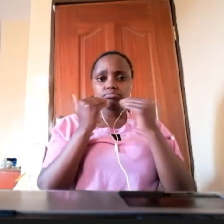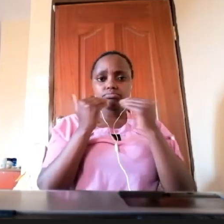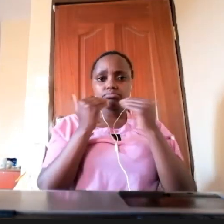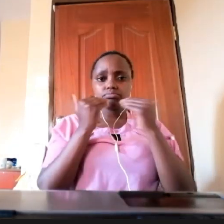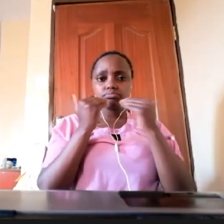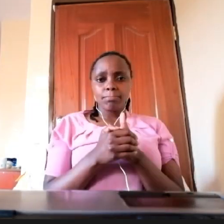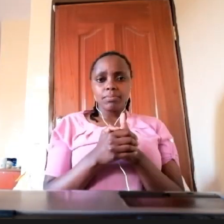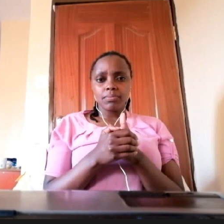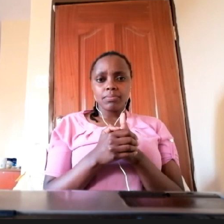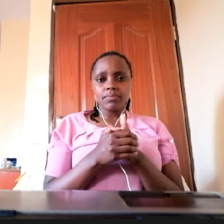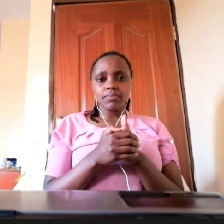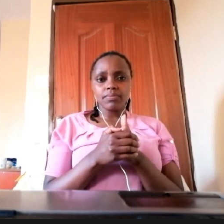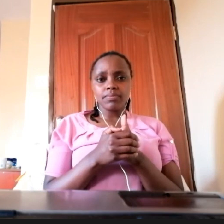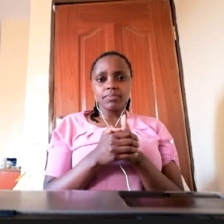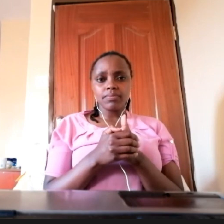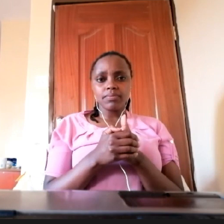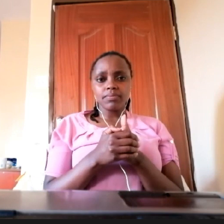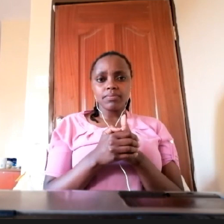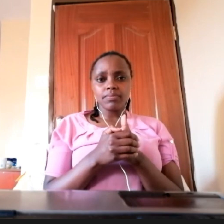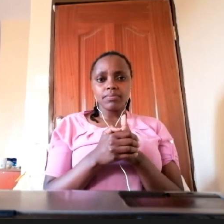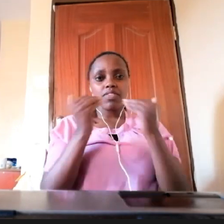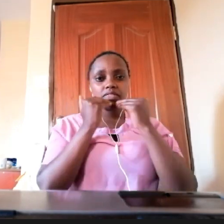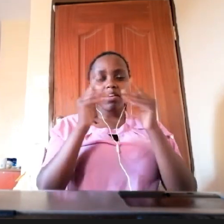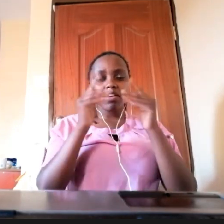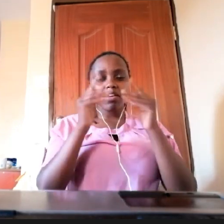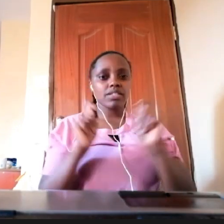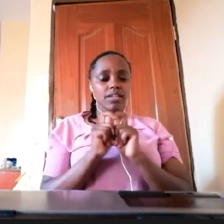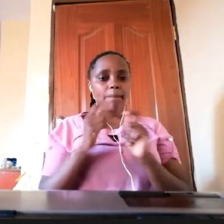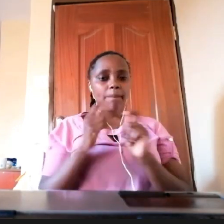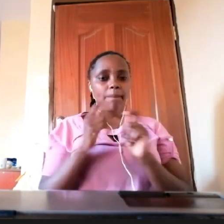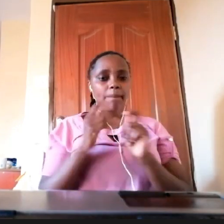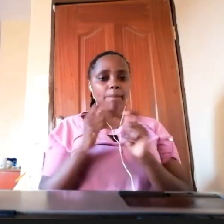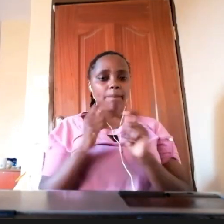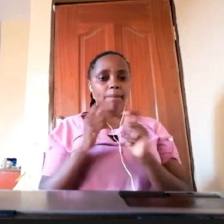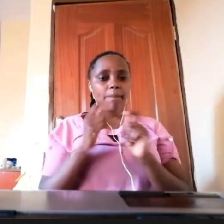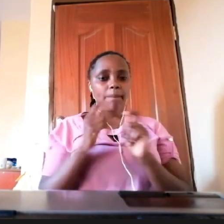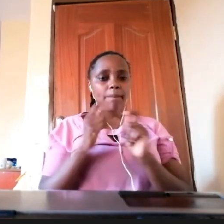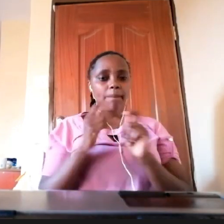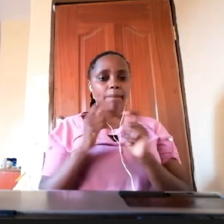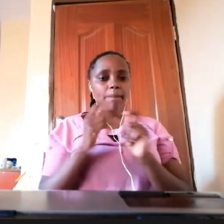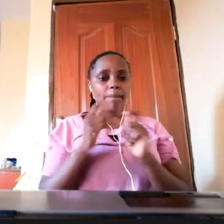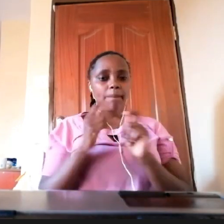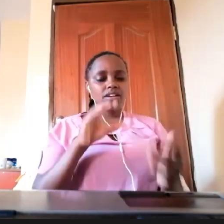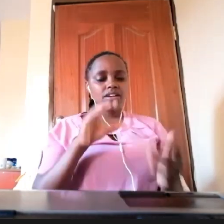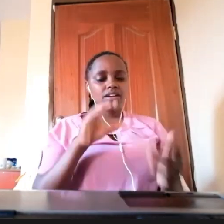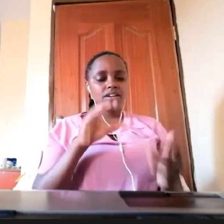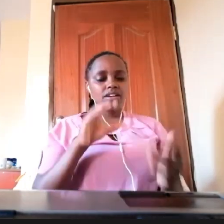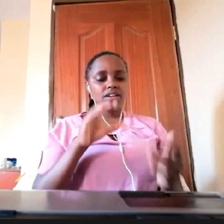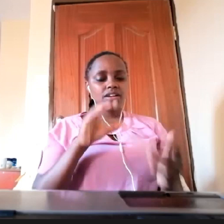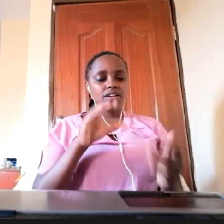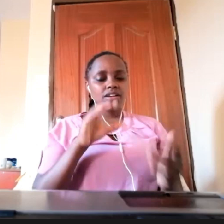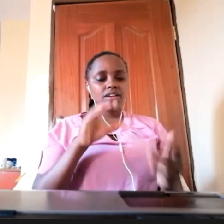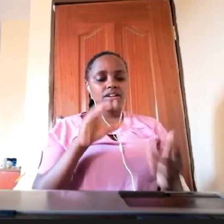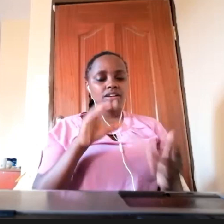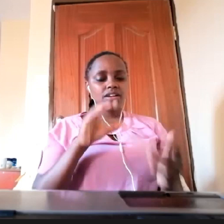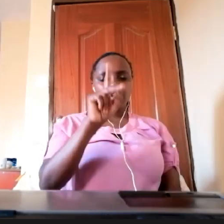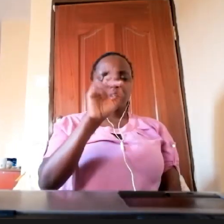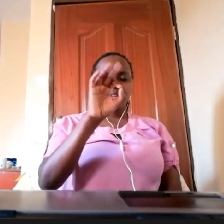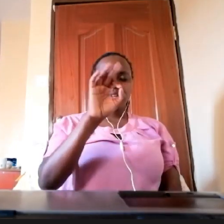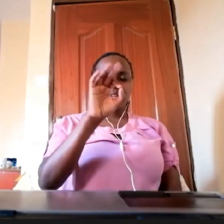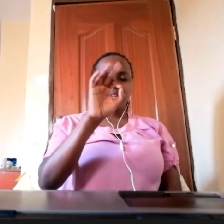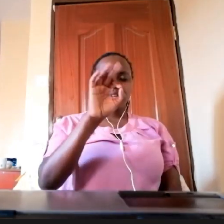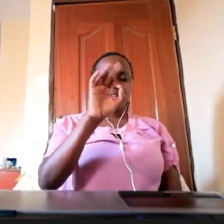remiss if I did not thank my team, Cleophas and Kalkidan, who did a fantastic